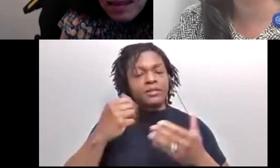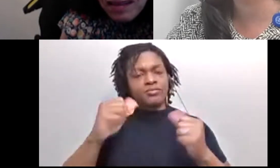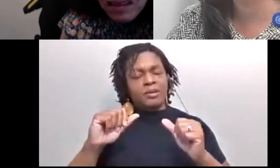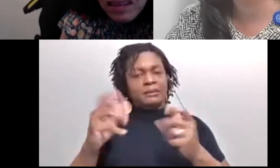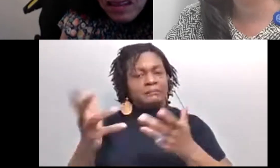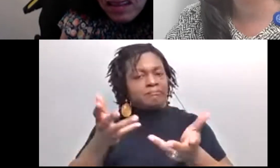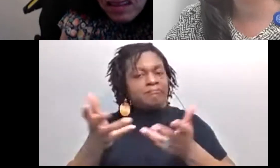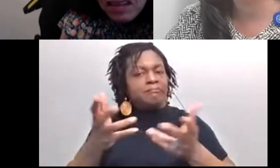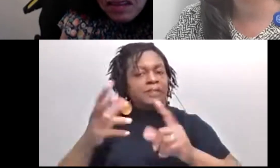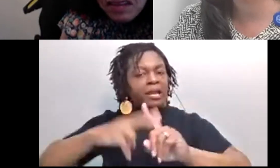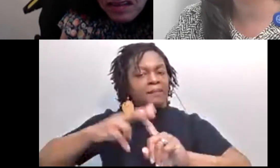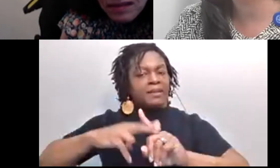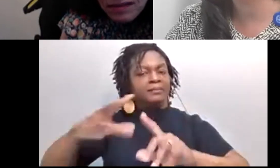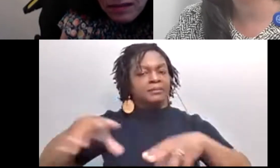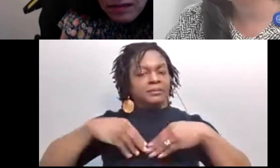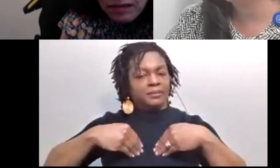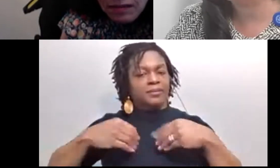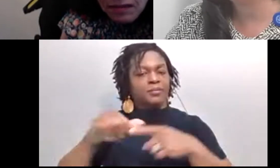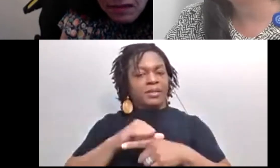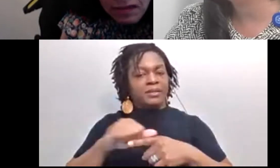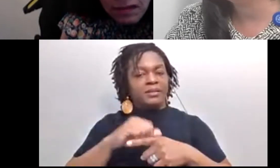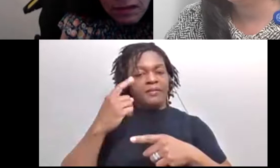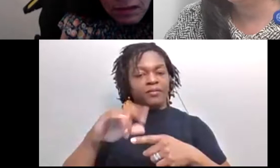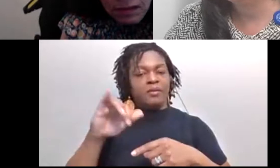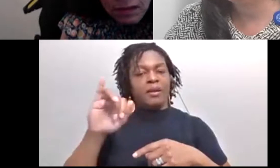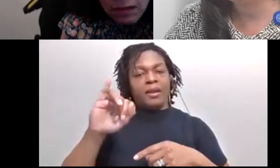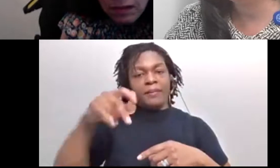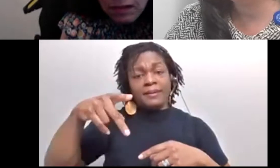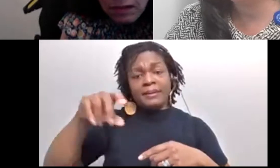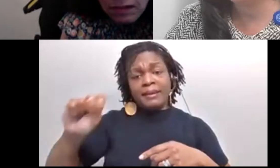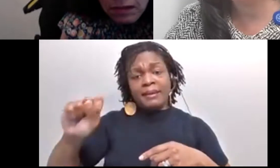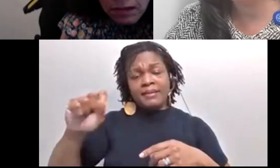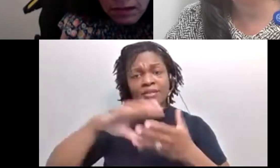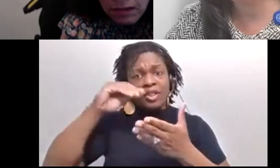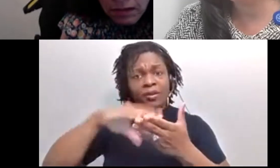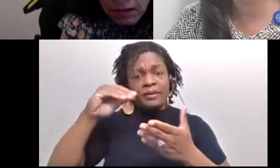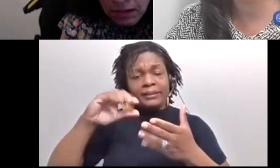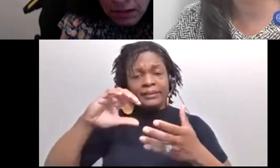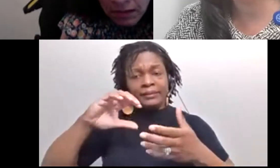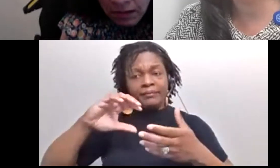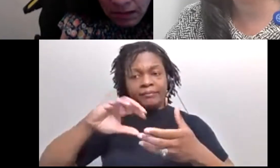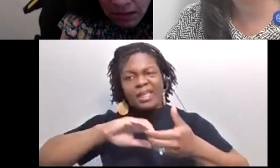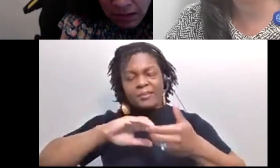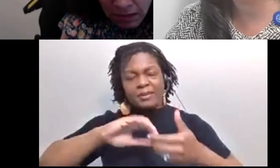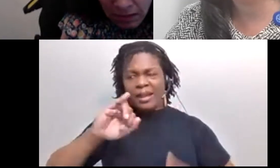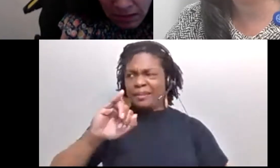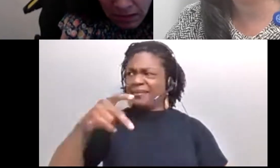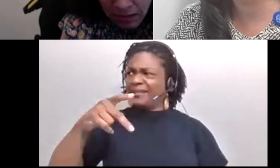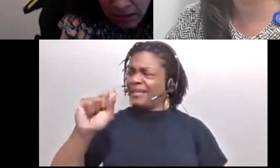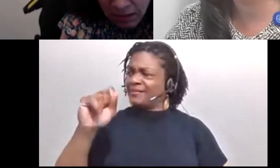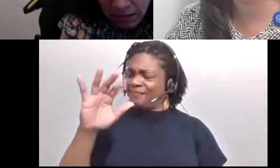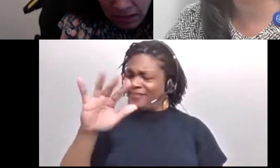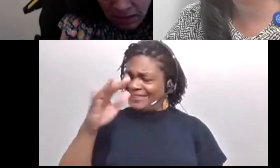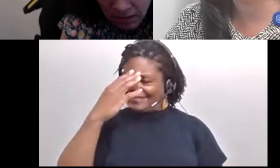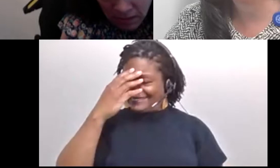into IPS Learning Collaborative. And I should know what IPS stands for,